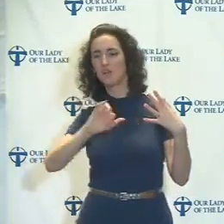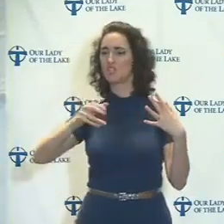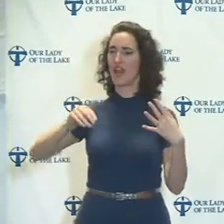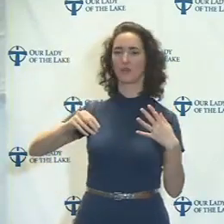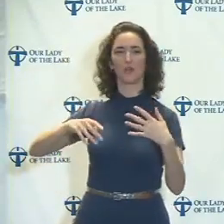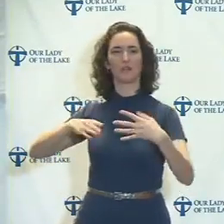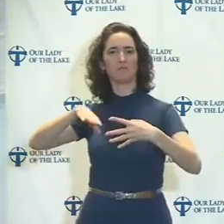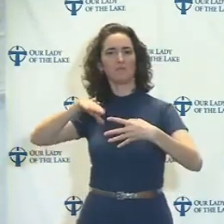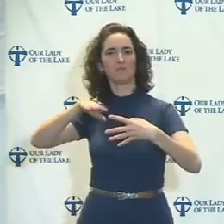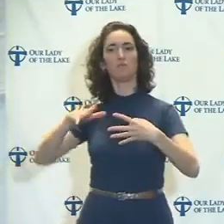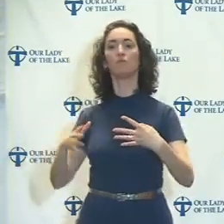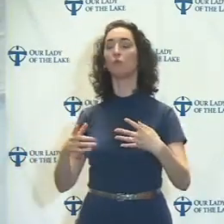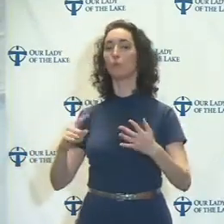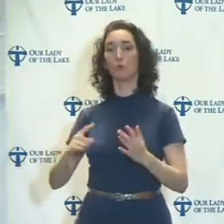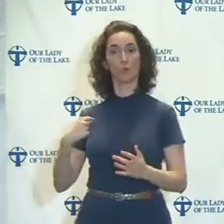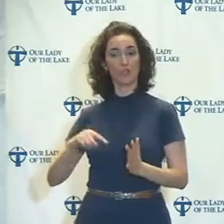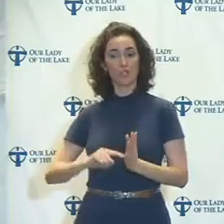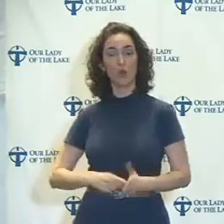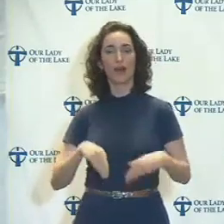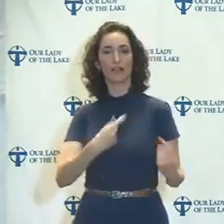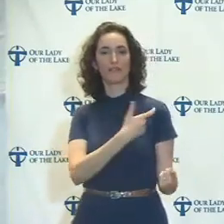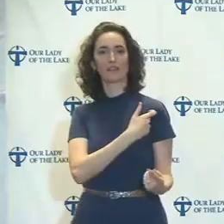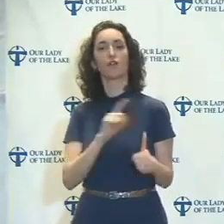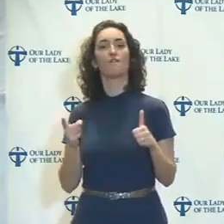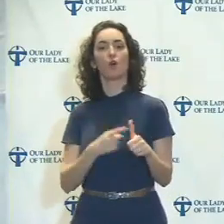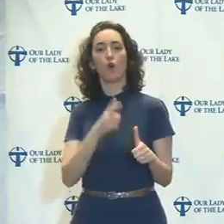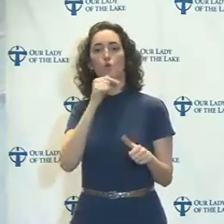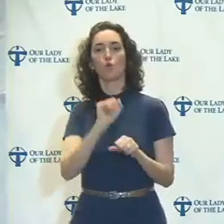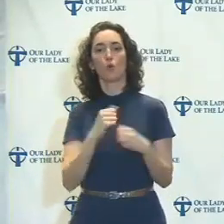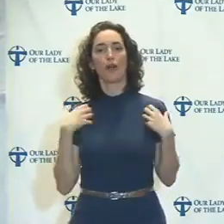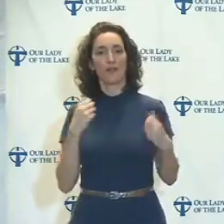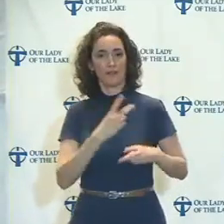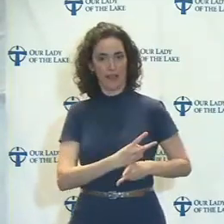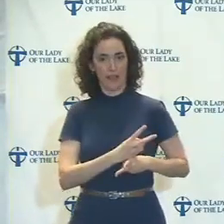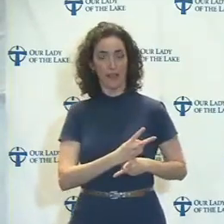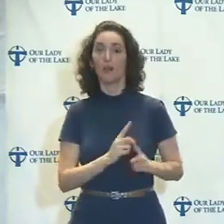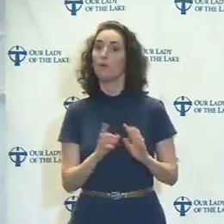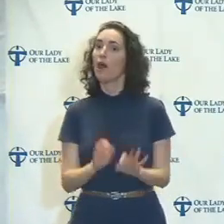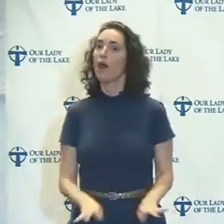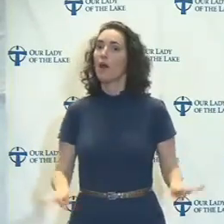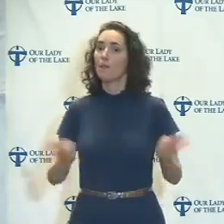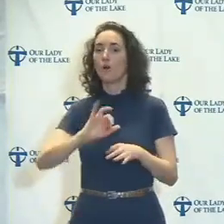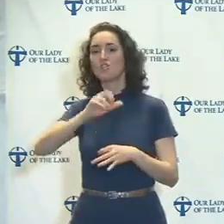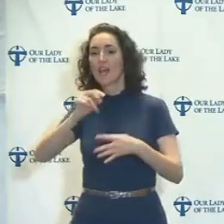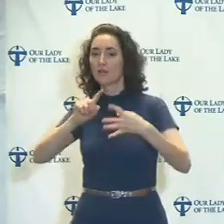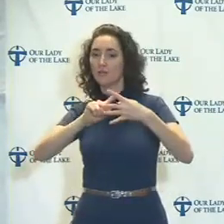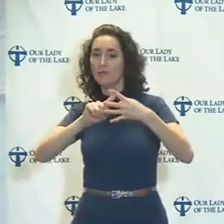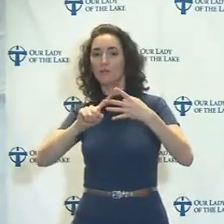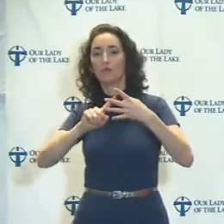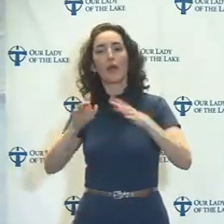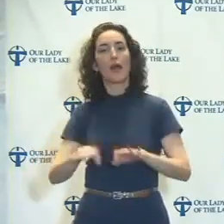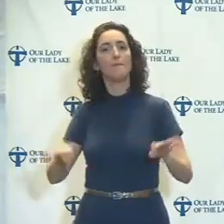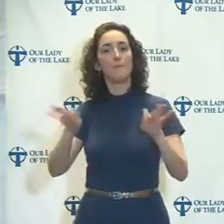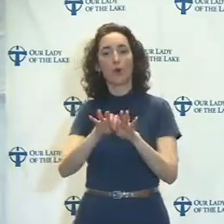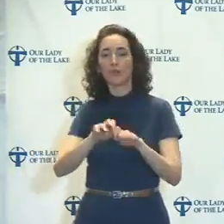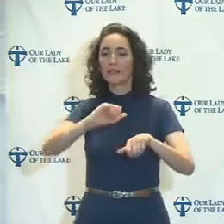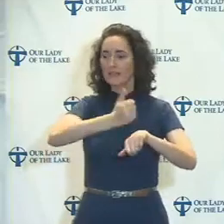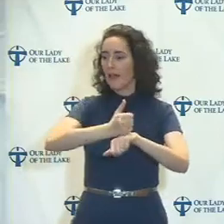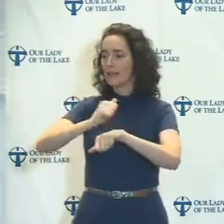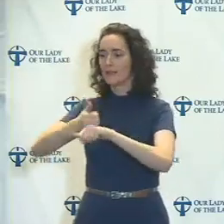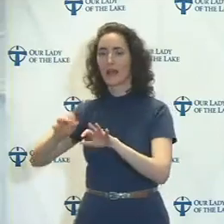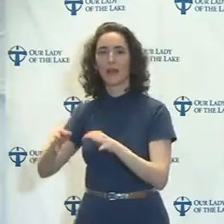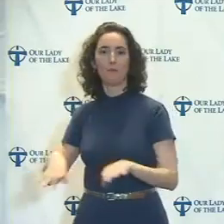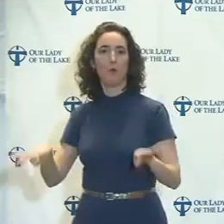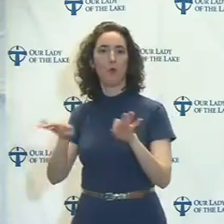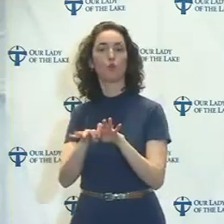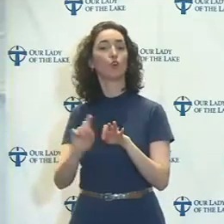giving vaccines, initially to our healthcare workers, but it was critical that in early January, we opened up a couple of sites that were important to us. We opened a